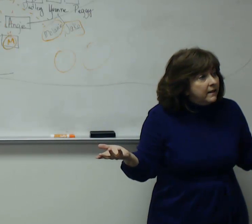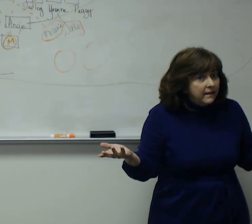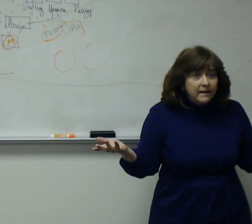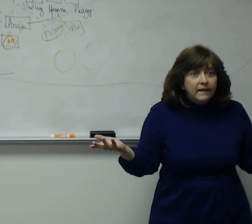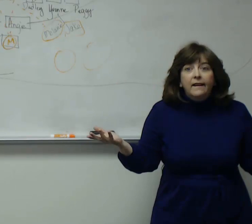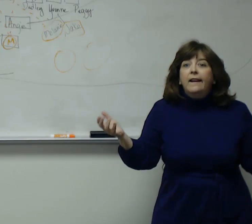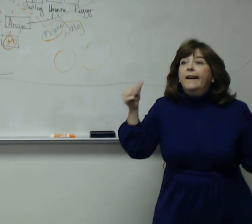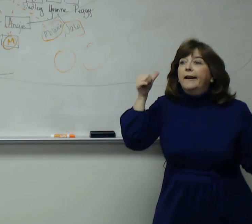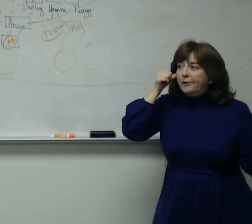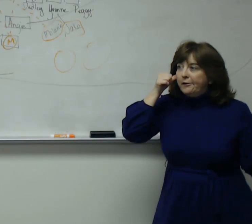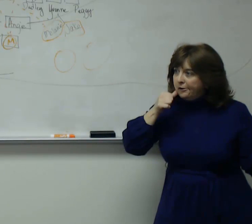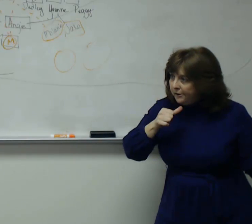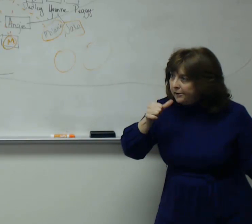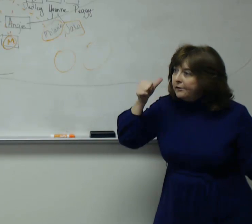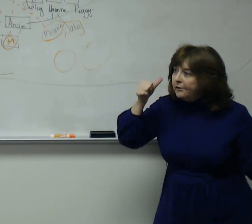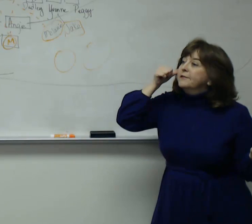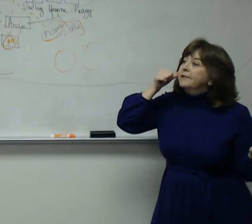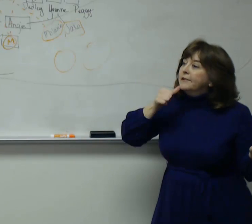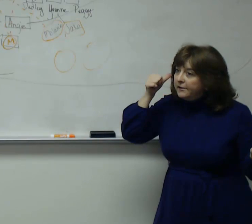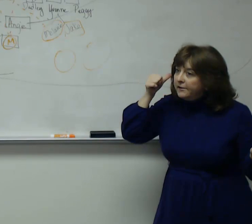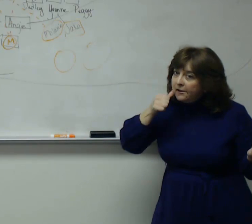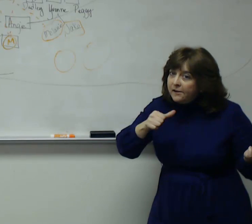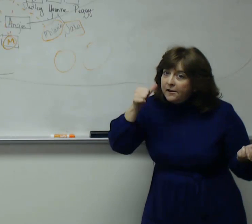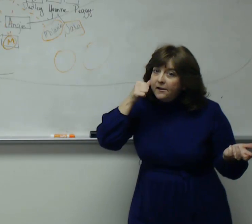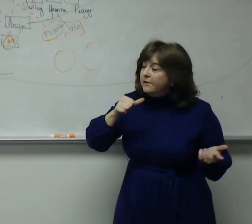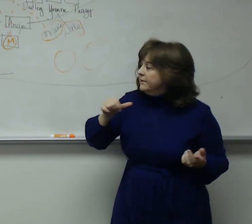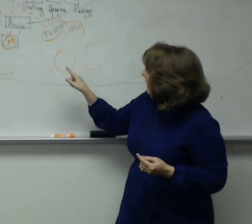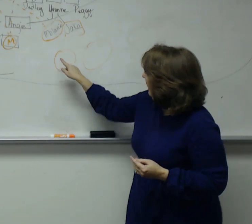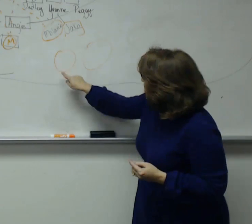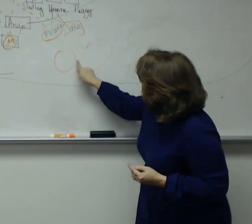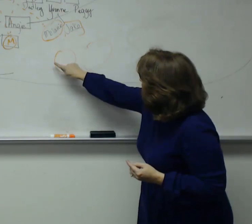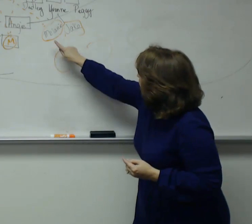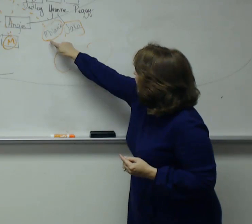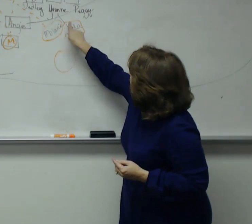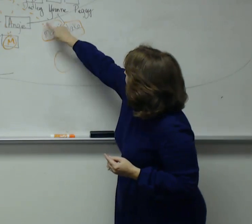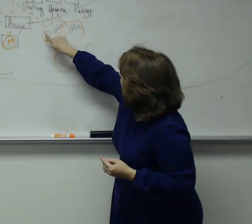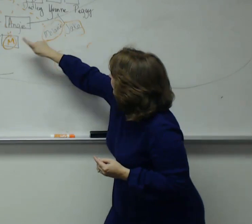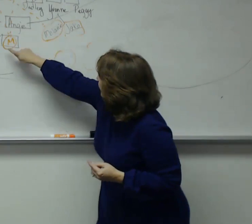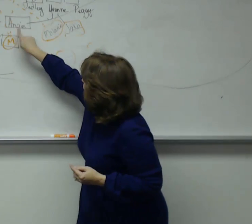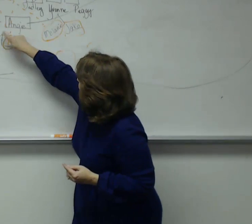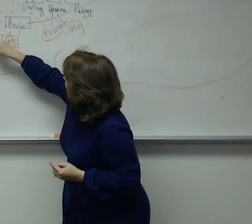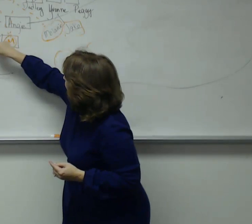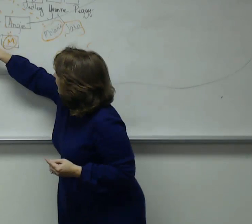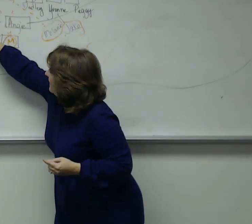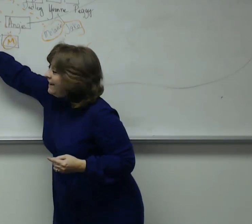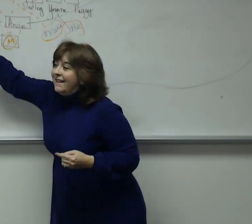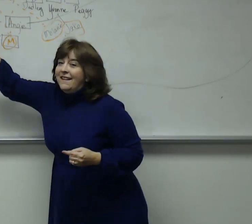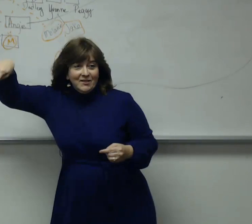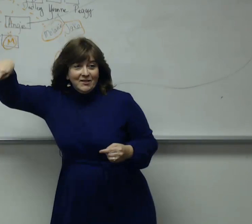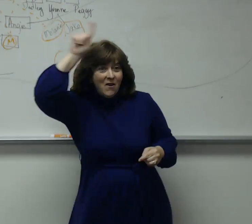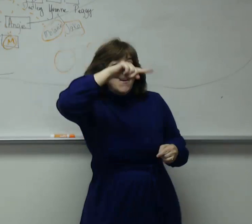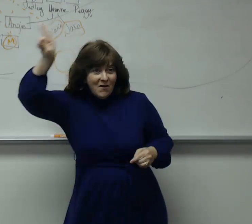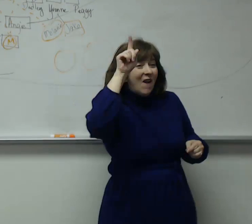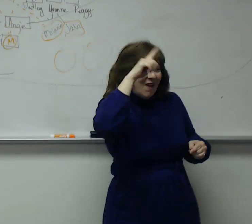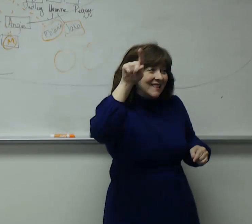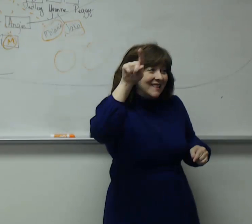Girls. Friend. Sister. Girls. Girls. Girls. Oh, yeah, girls. Girls. Circles. Circles. Girls. Oh, yeah,